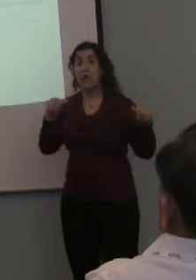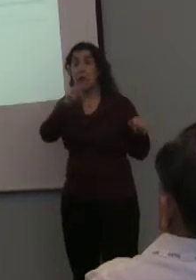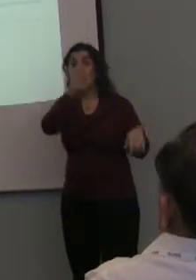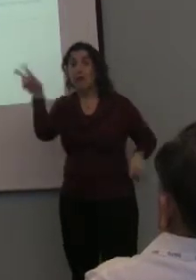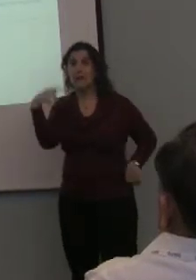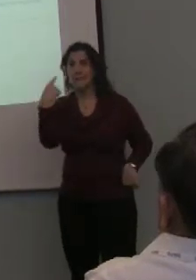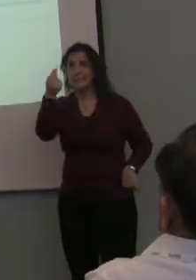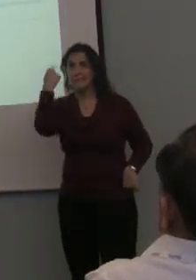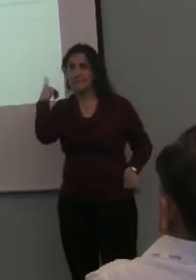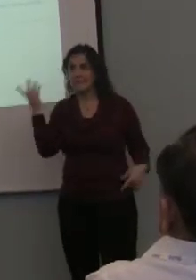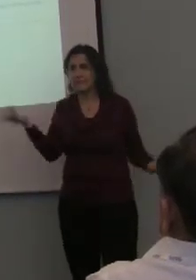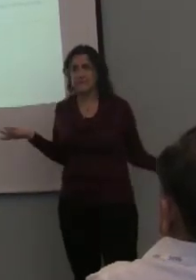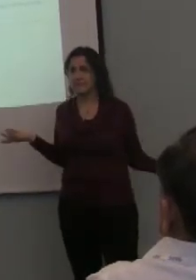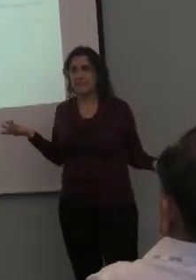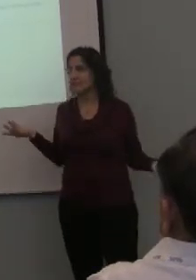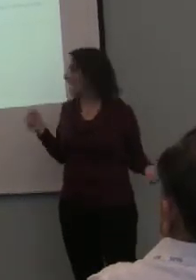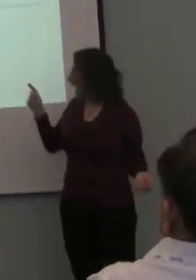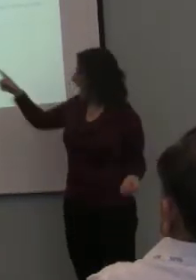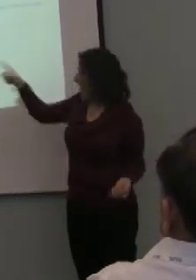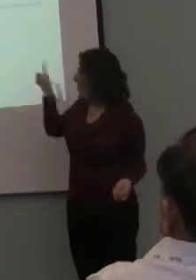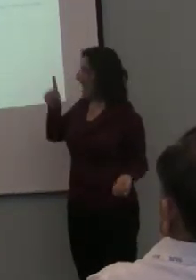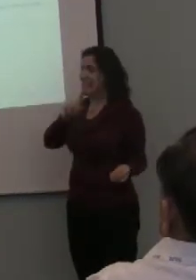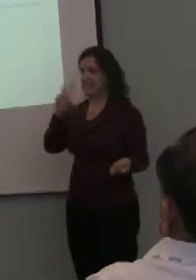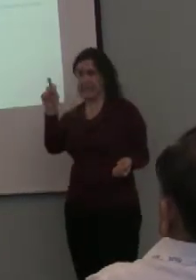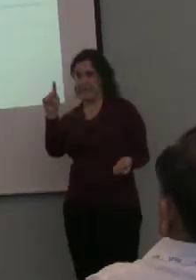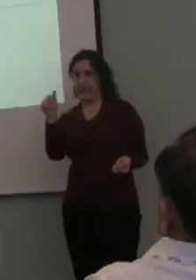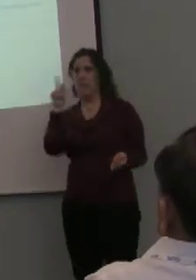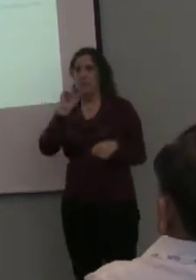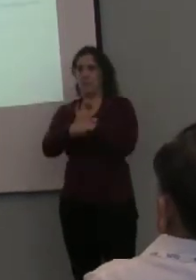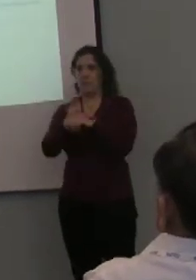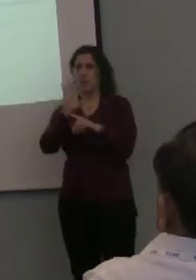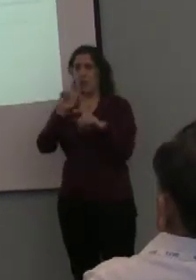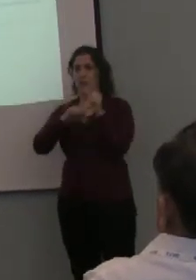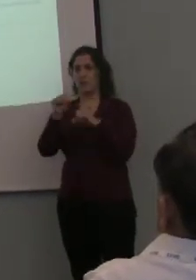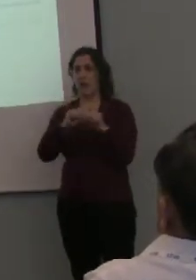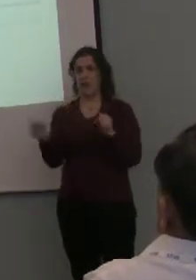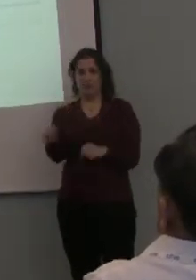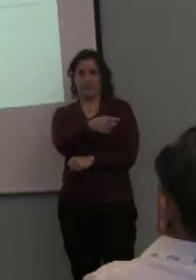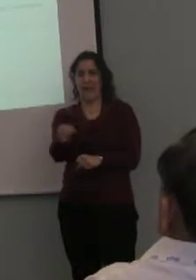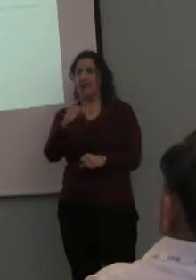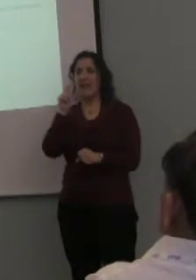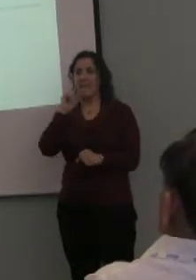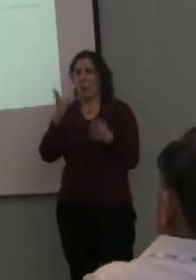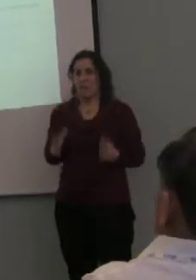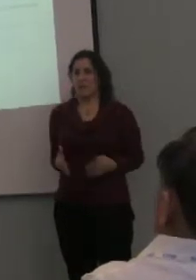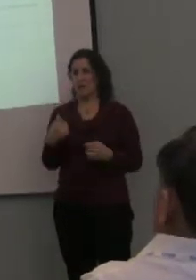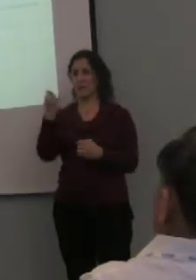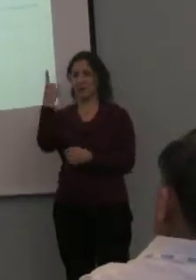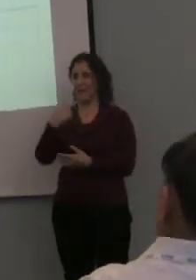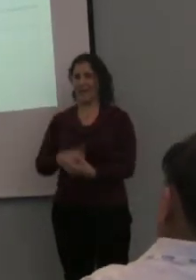read it. This is data for a computer, not data for a person.